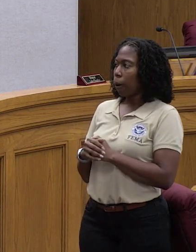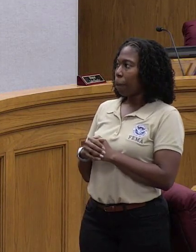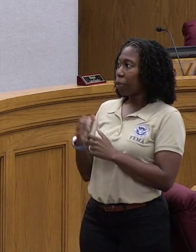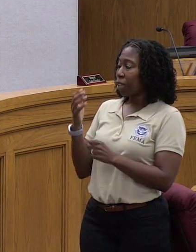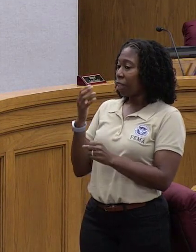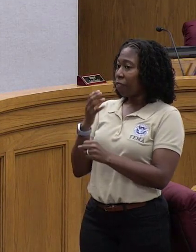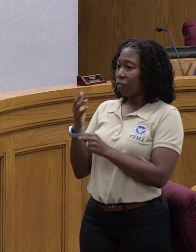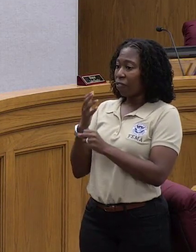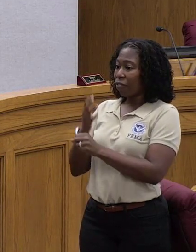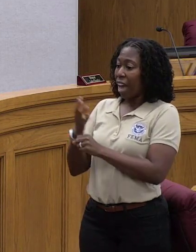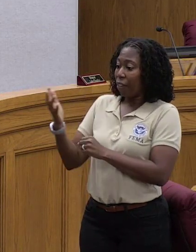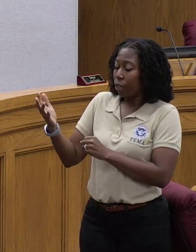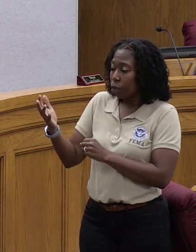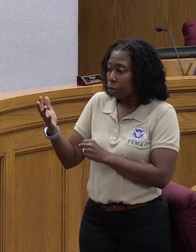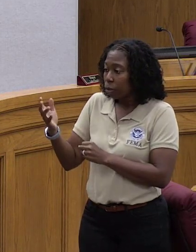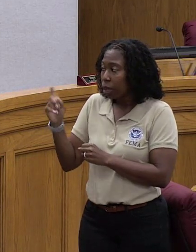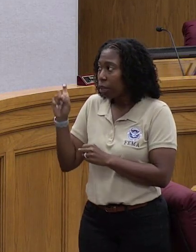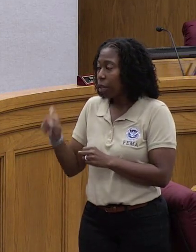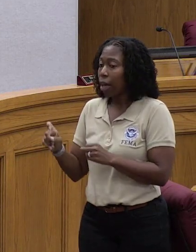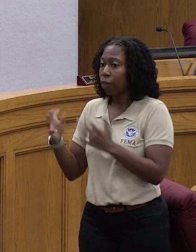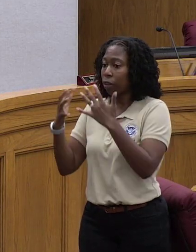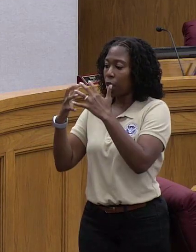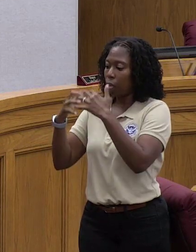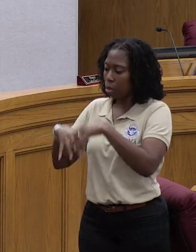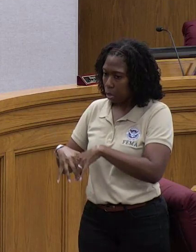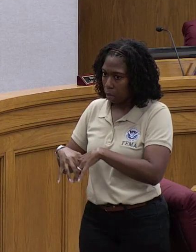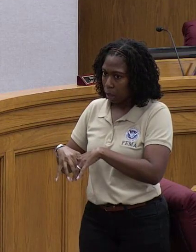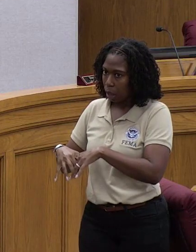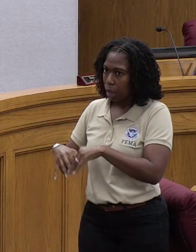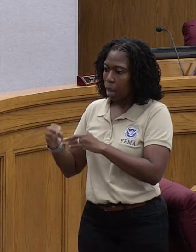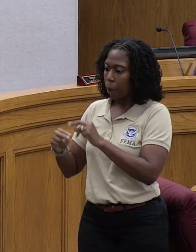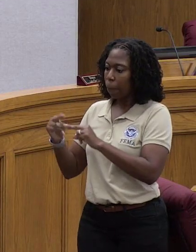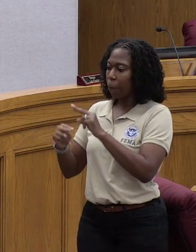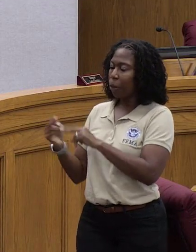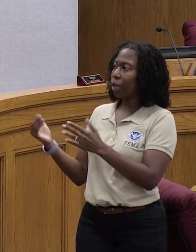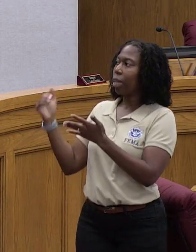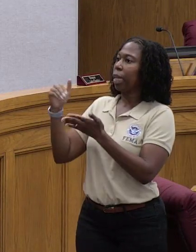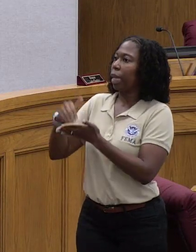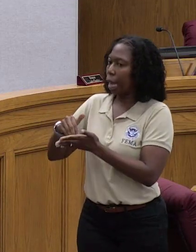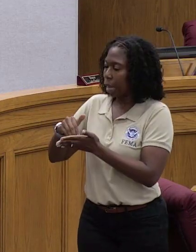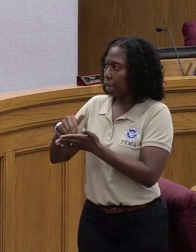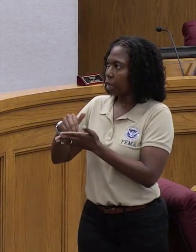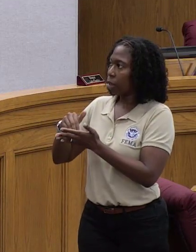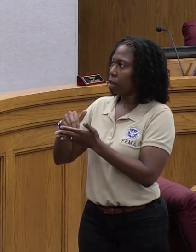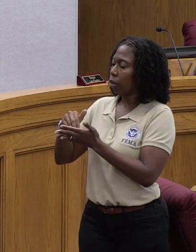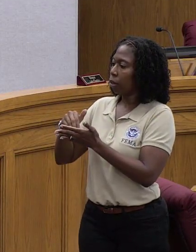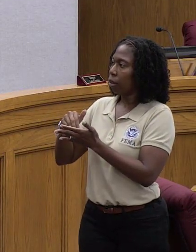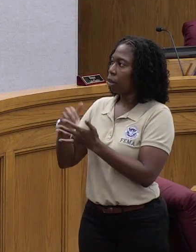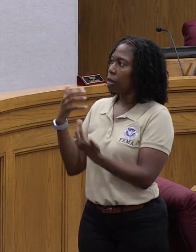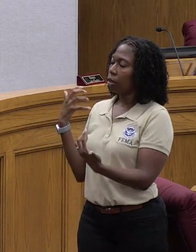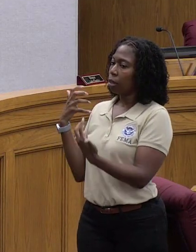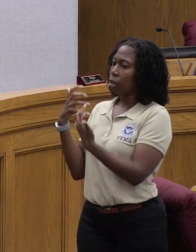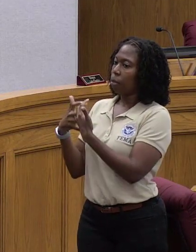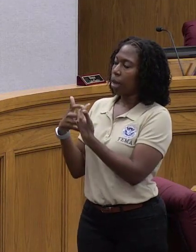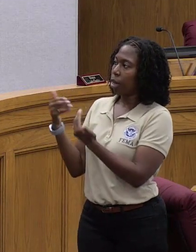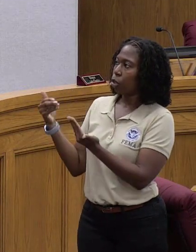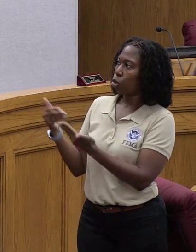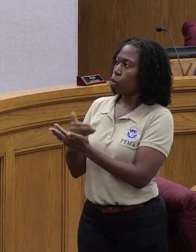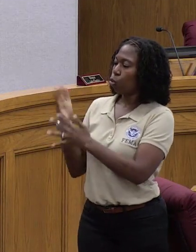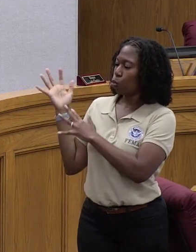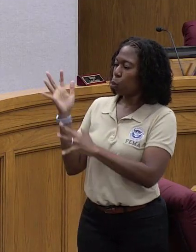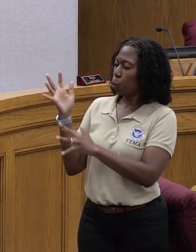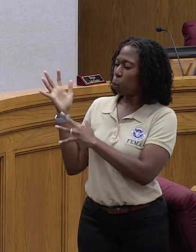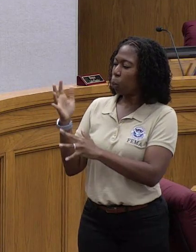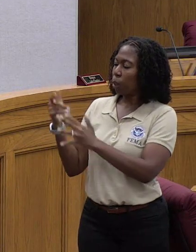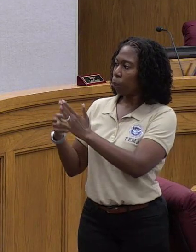storm straps or whatever the various devices are called that would help a house withstand the higher winds.